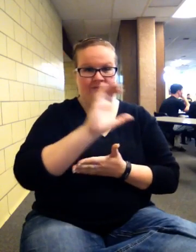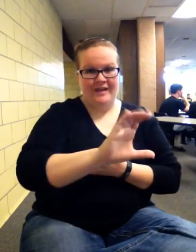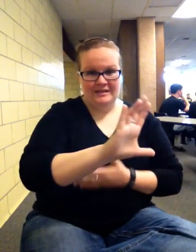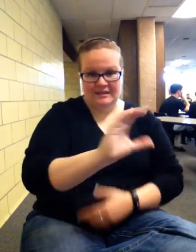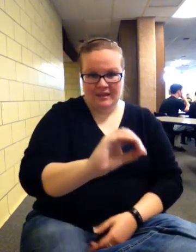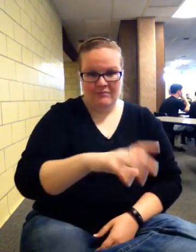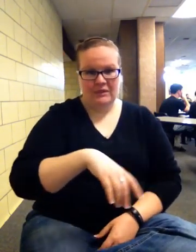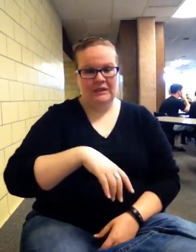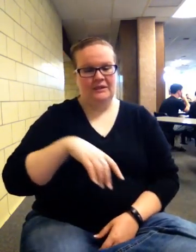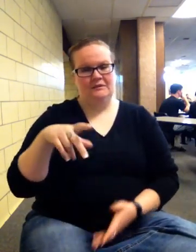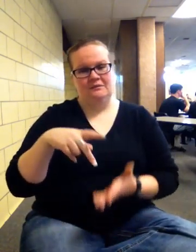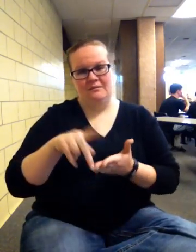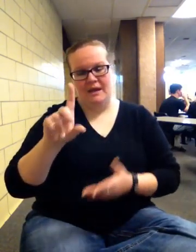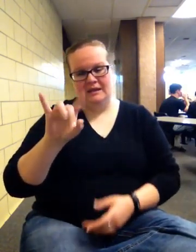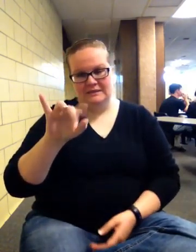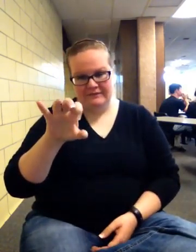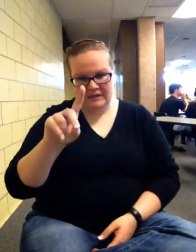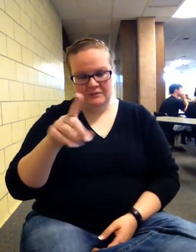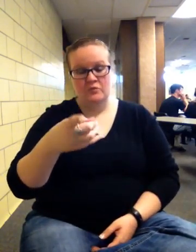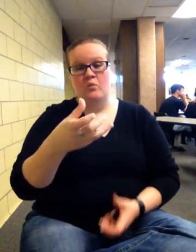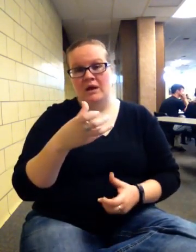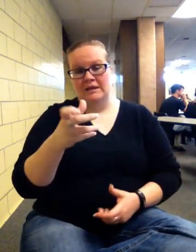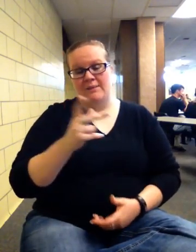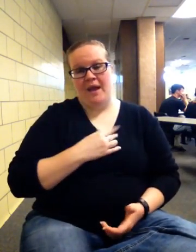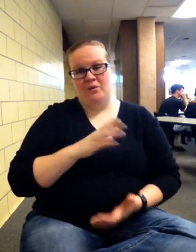payback period is saying you want to get your money back fast so that you can do something with it.